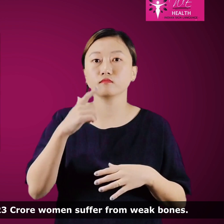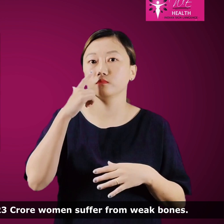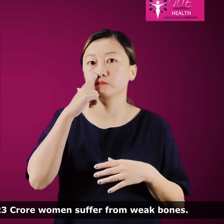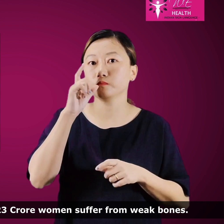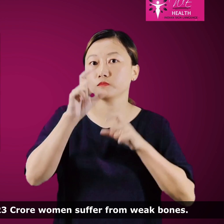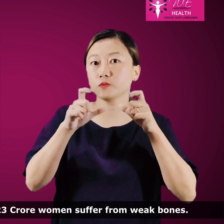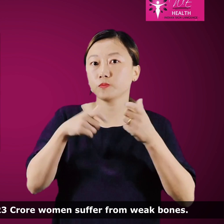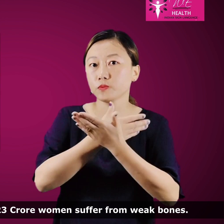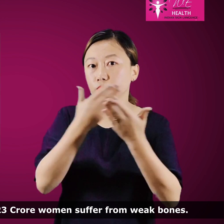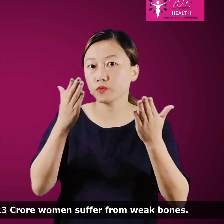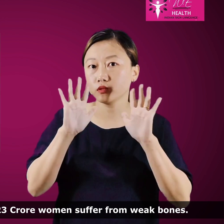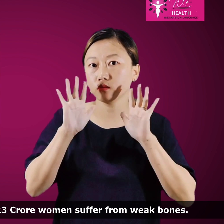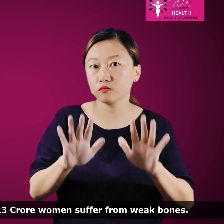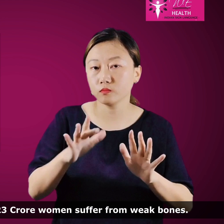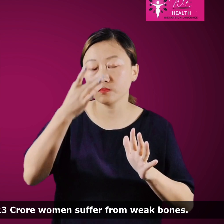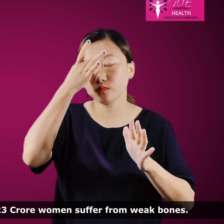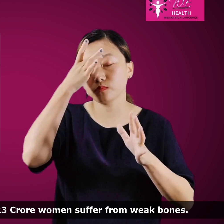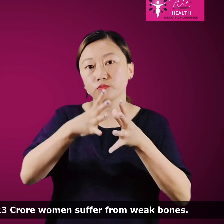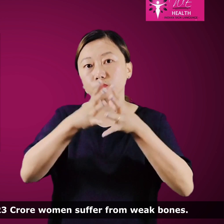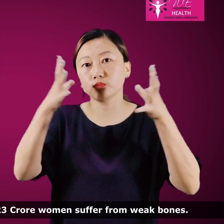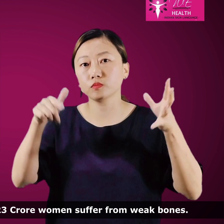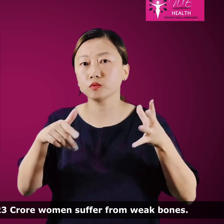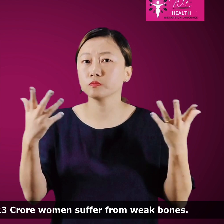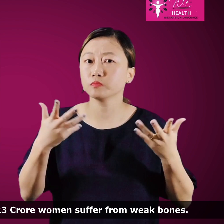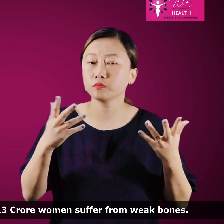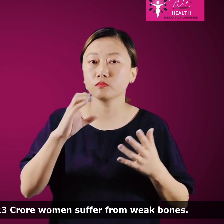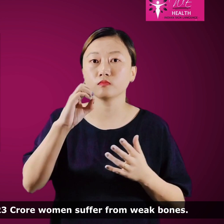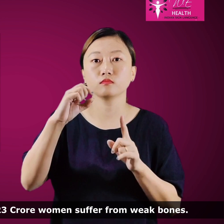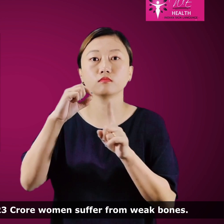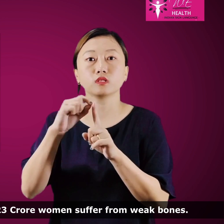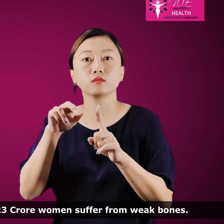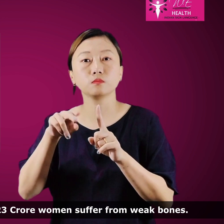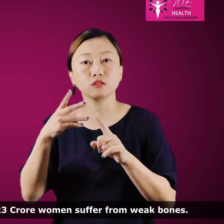4th, Osteoporosis Over 23 core women suffer from weak bones.